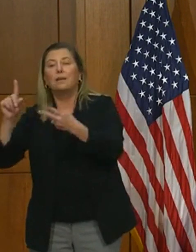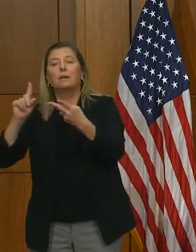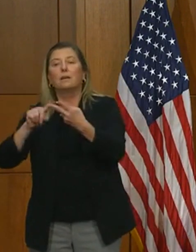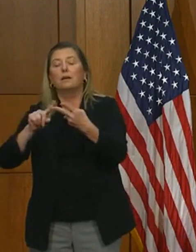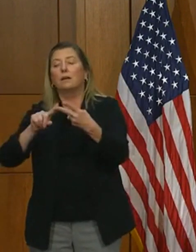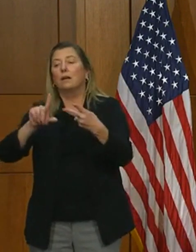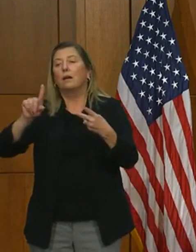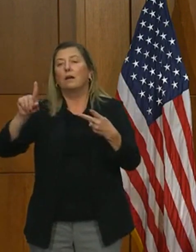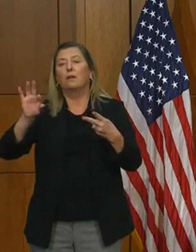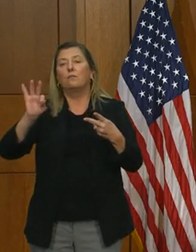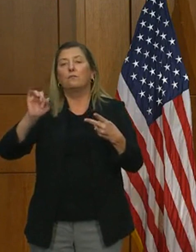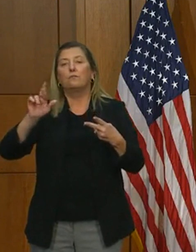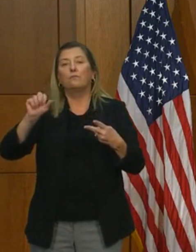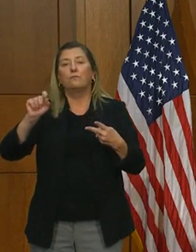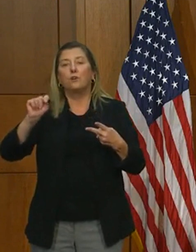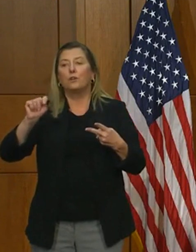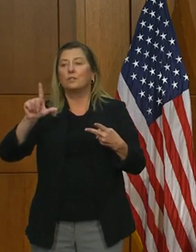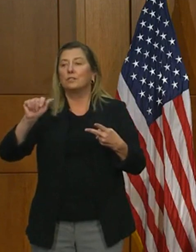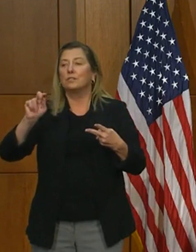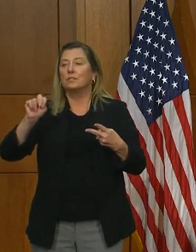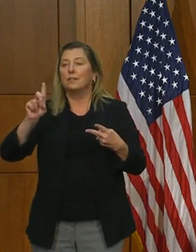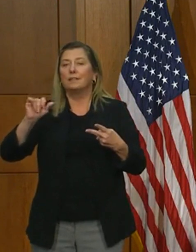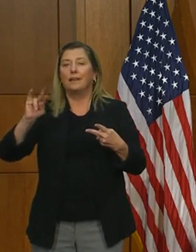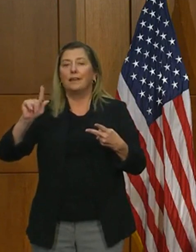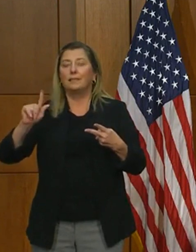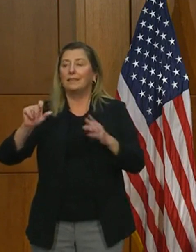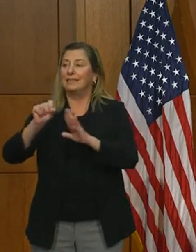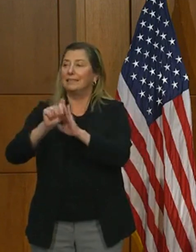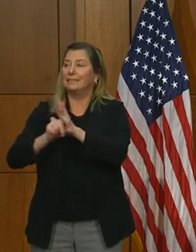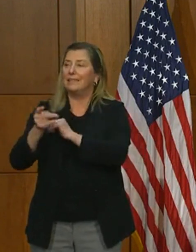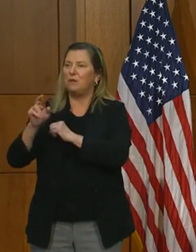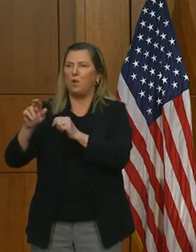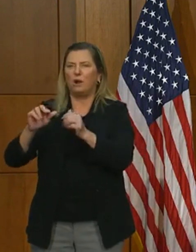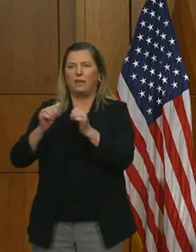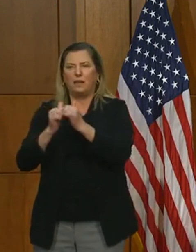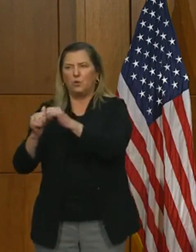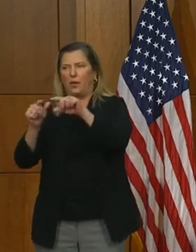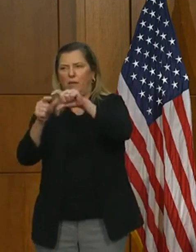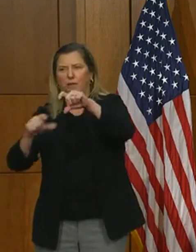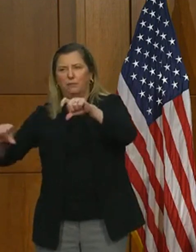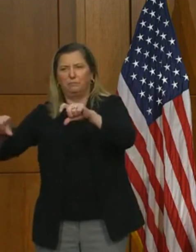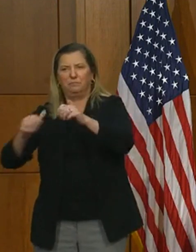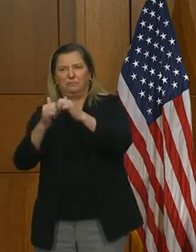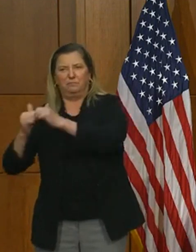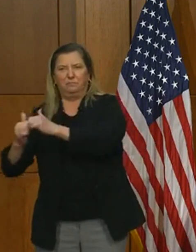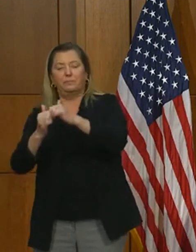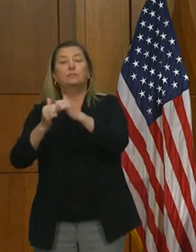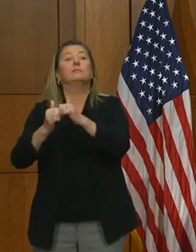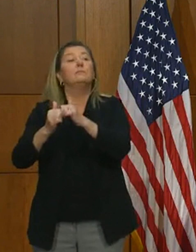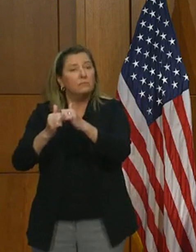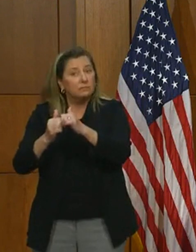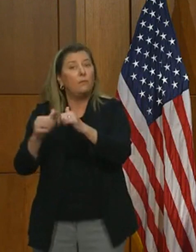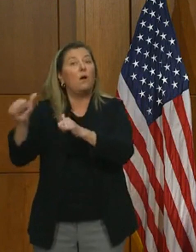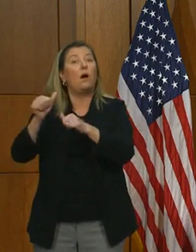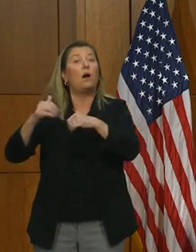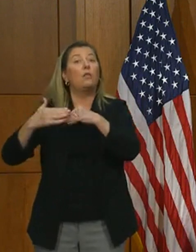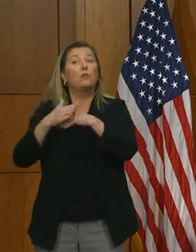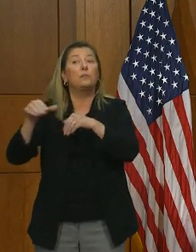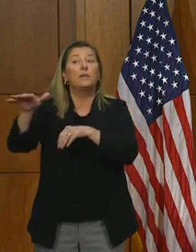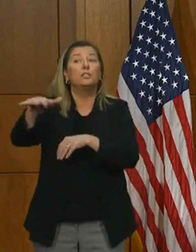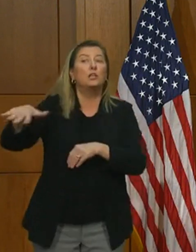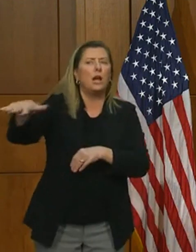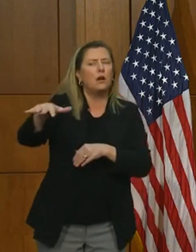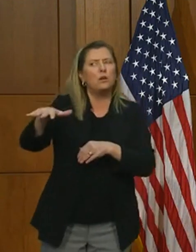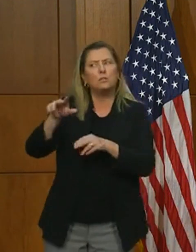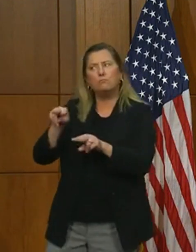Landing State Park, which is contiguous to Virginia Beach. But I would encourage other beach localities to use